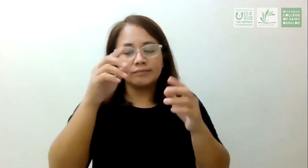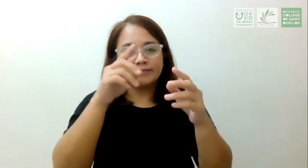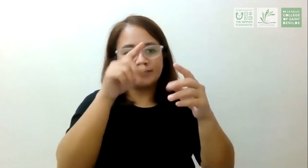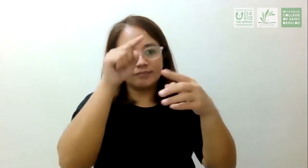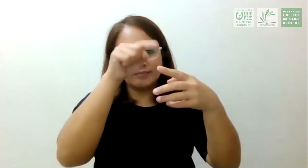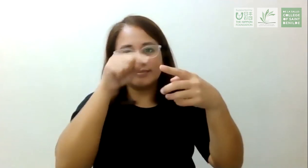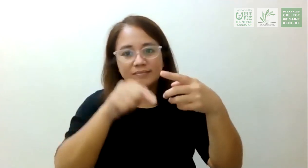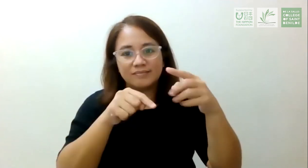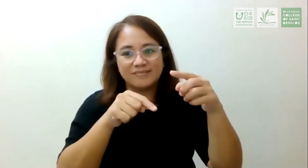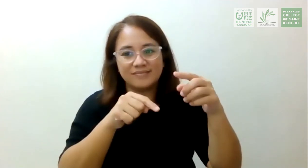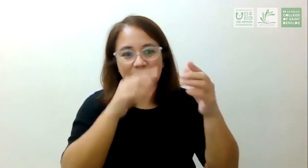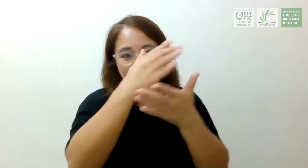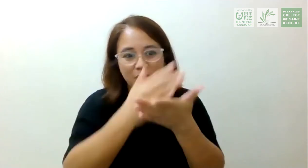Okay. So